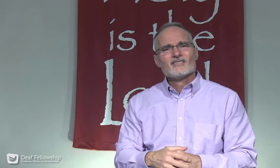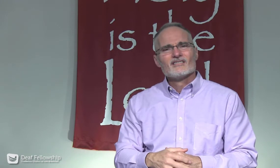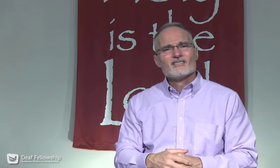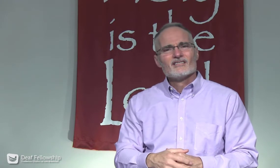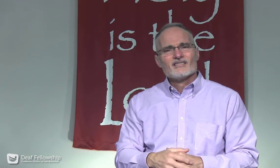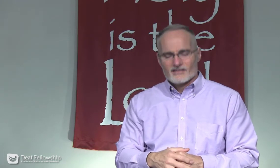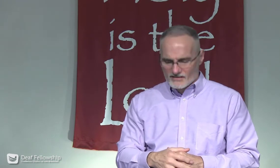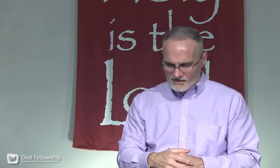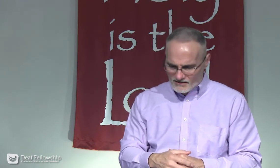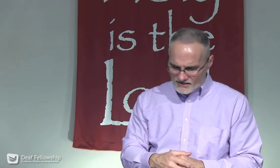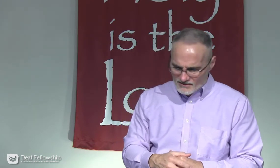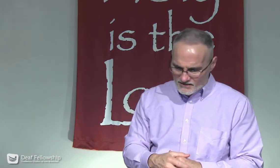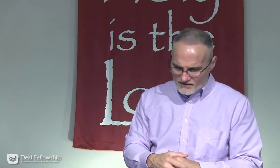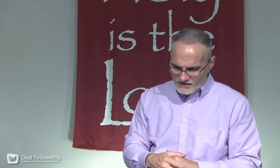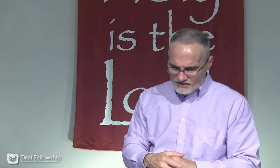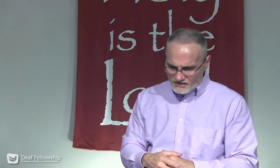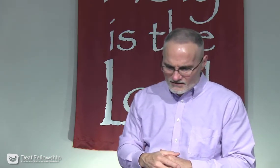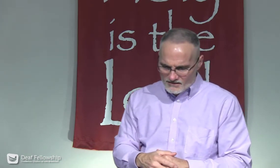Never paid attention to right or wrong.